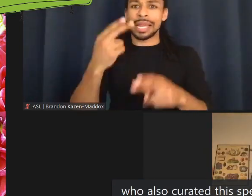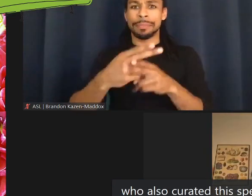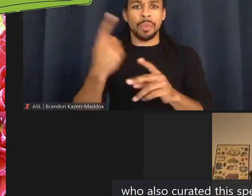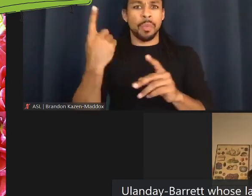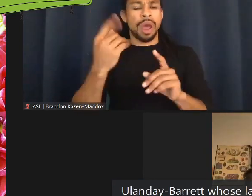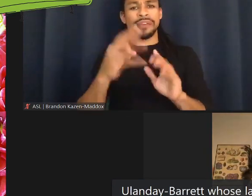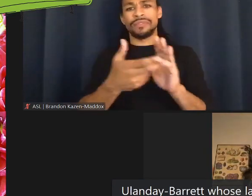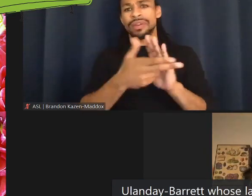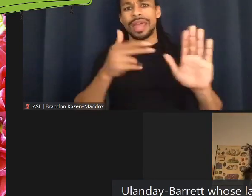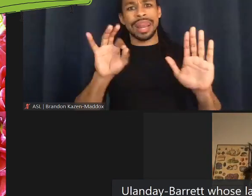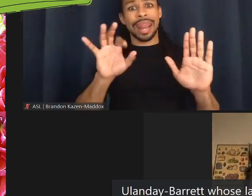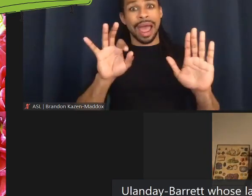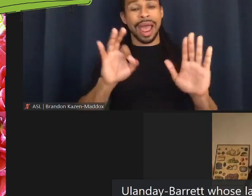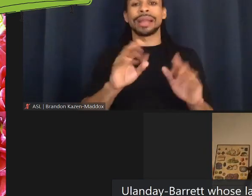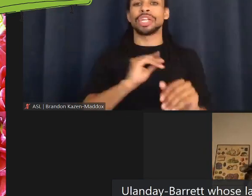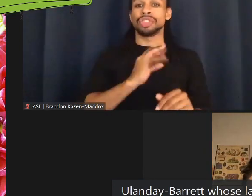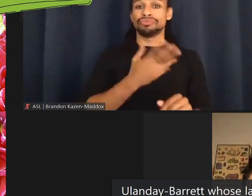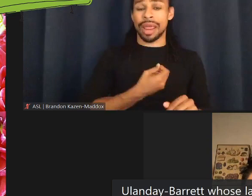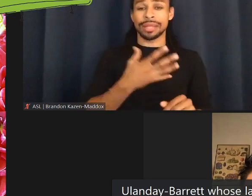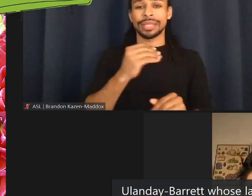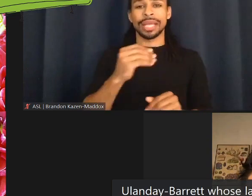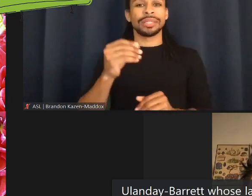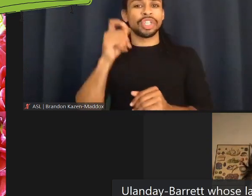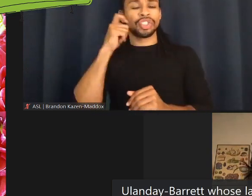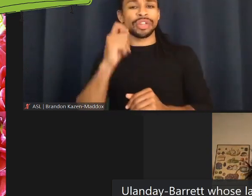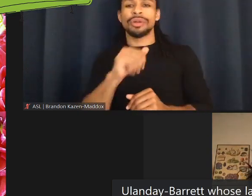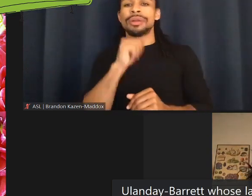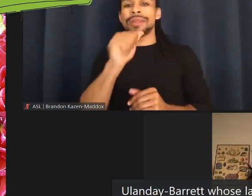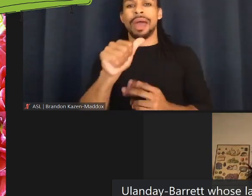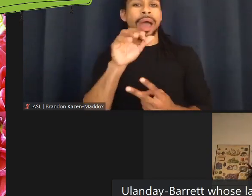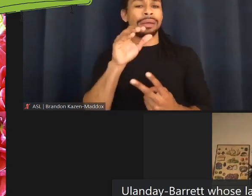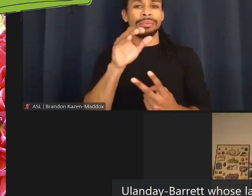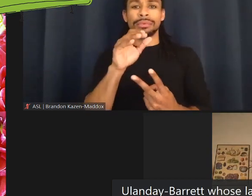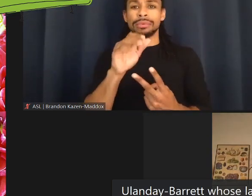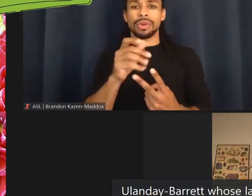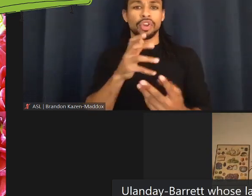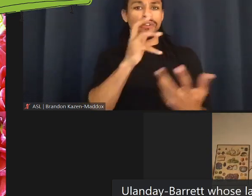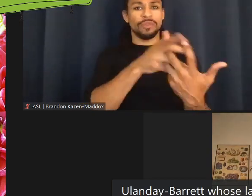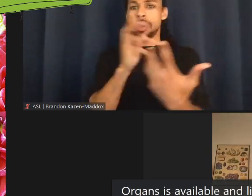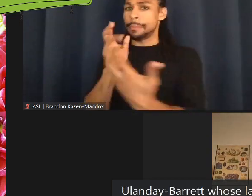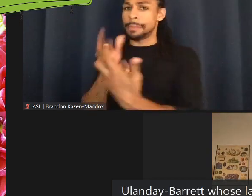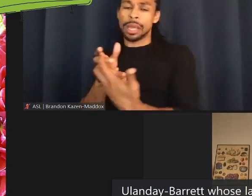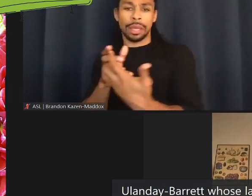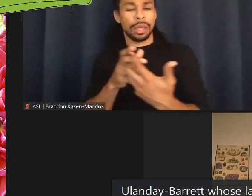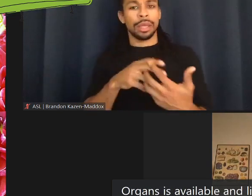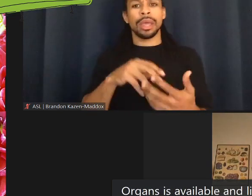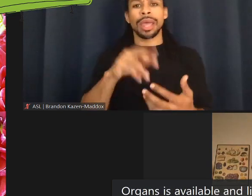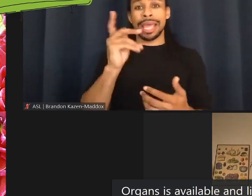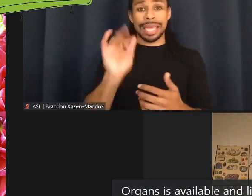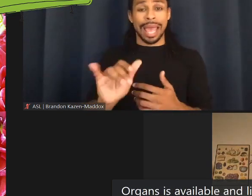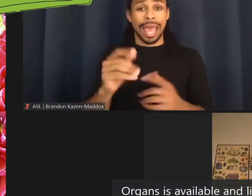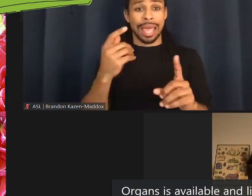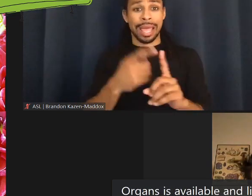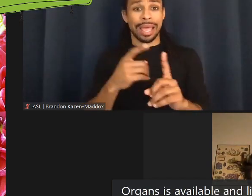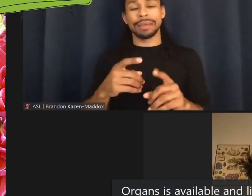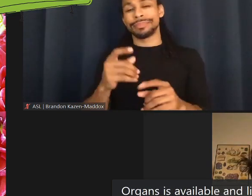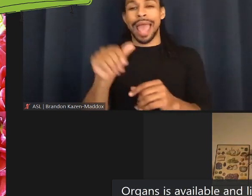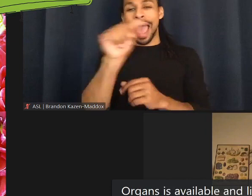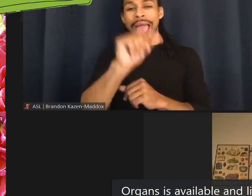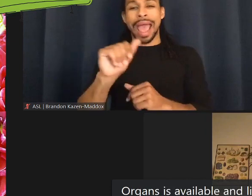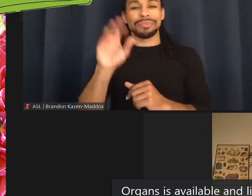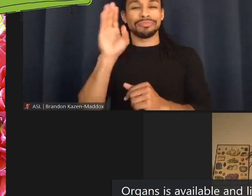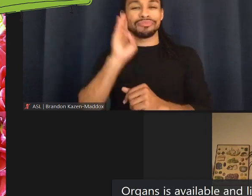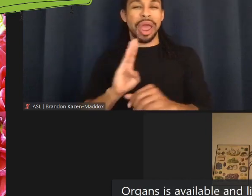gender nonconforming writers you should know by Vogue, Ulanday Barrett, aka @Brown Round Boy, is a